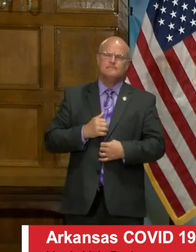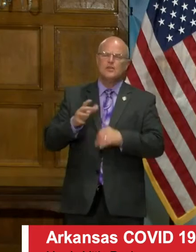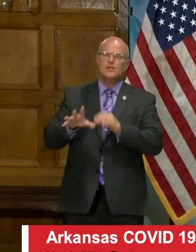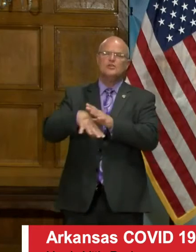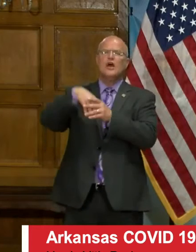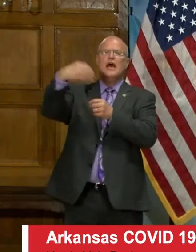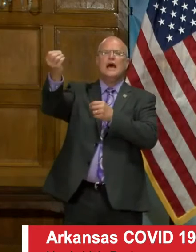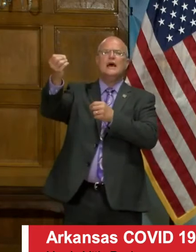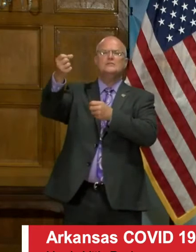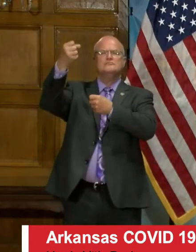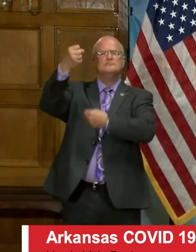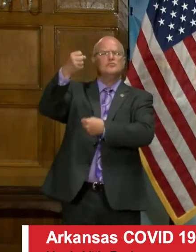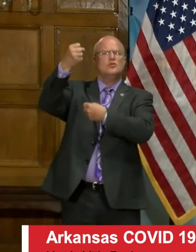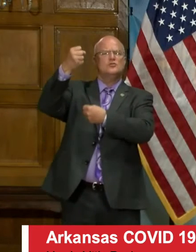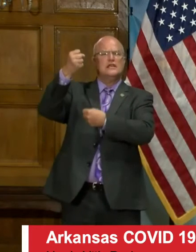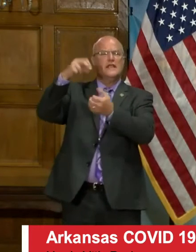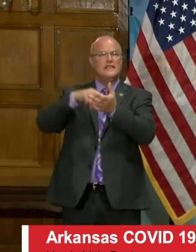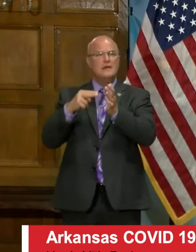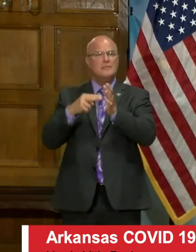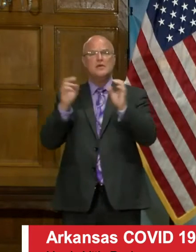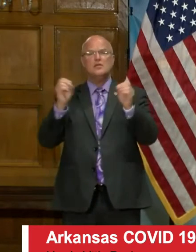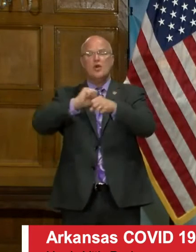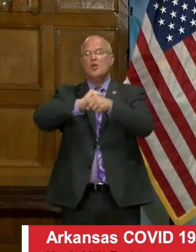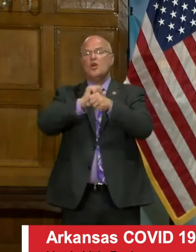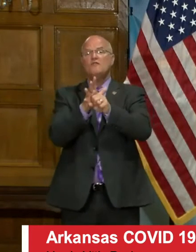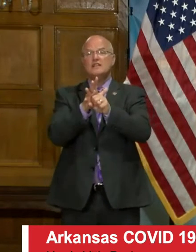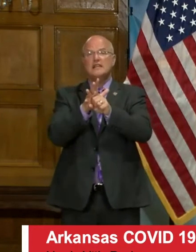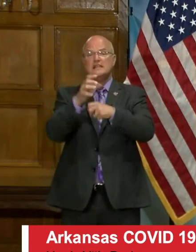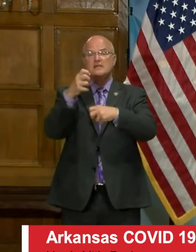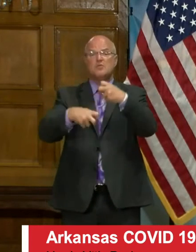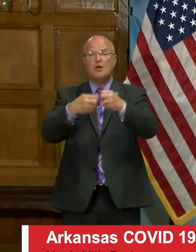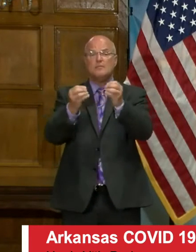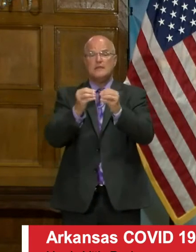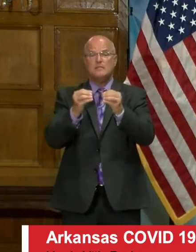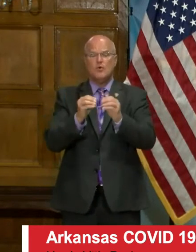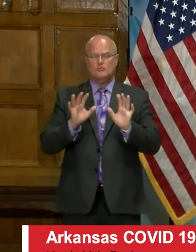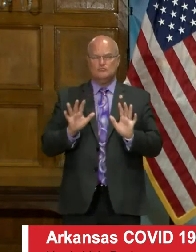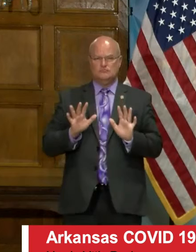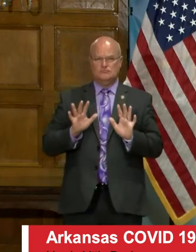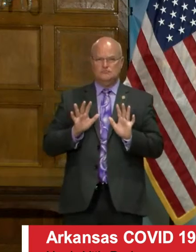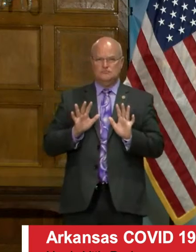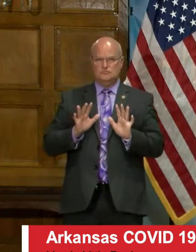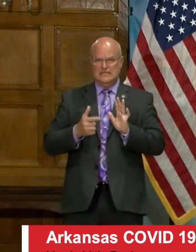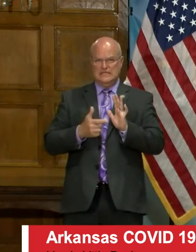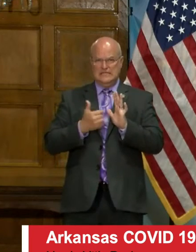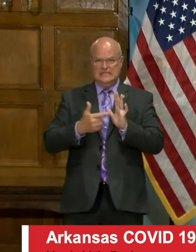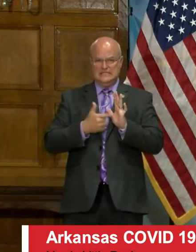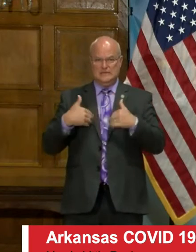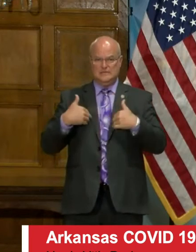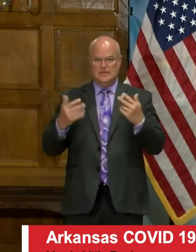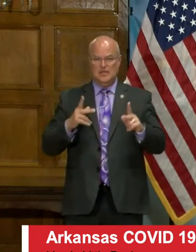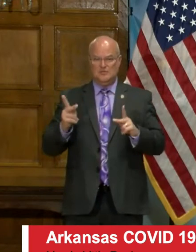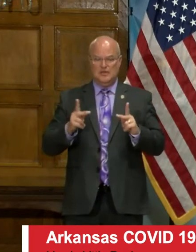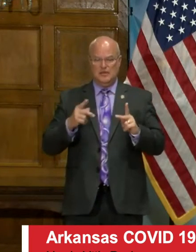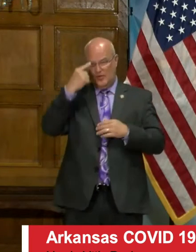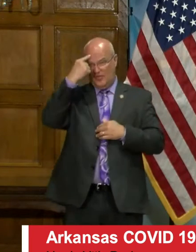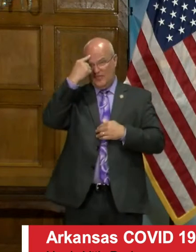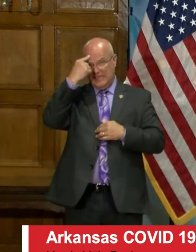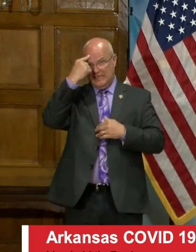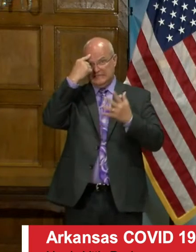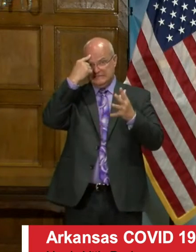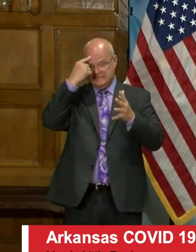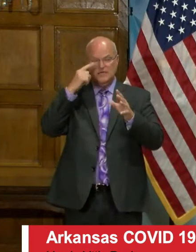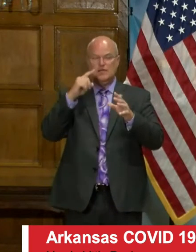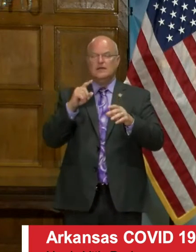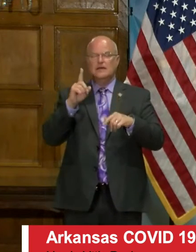you're out protesting, so does that mean there's no COVID-19 problem anymore? And sometimes young people react in that way, and